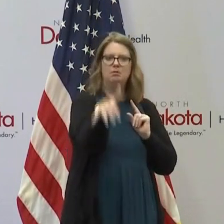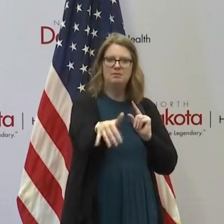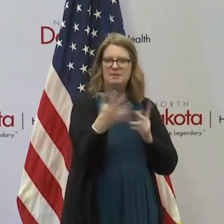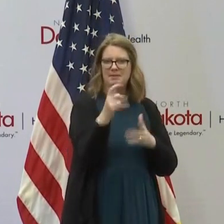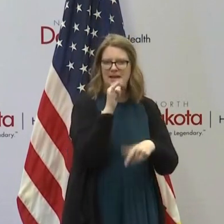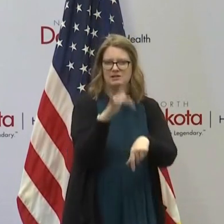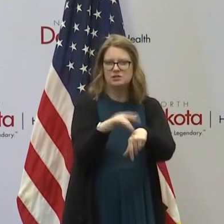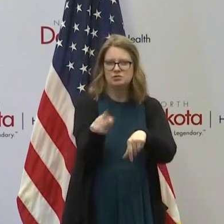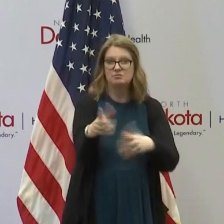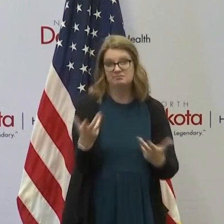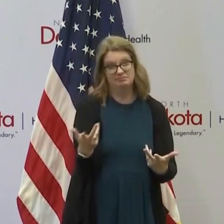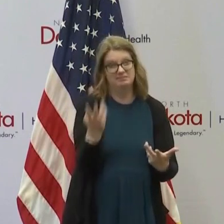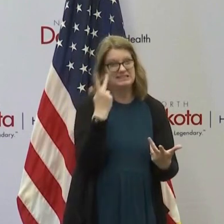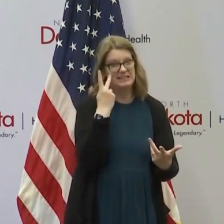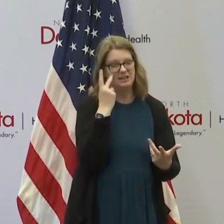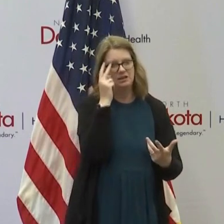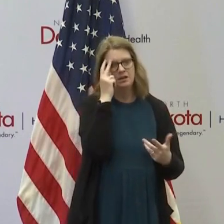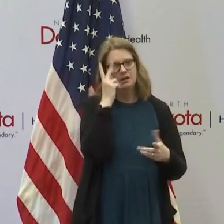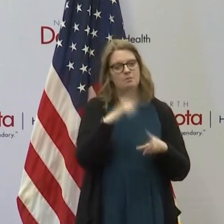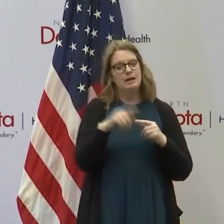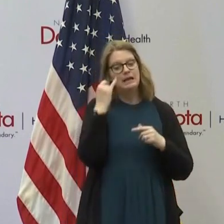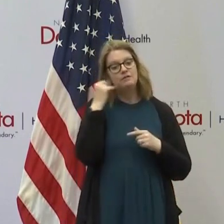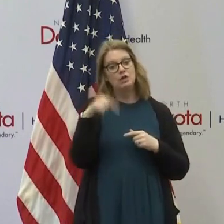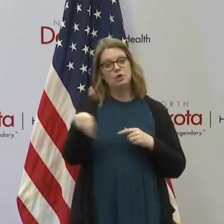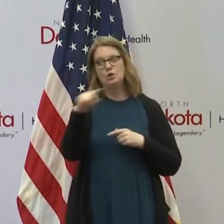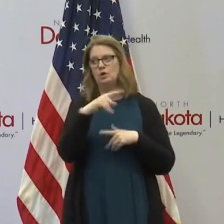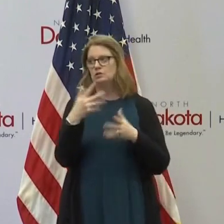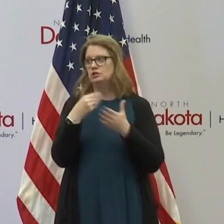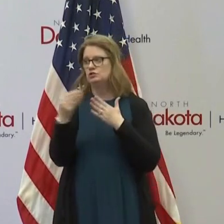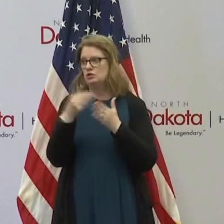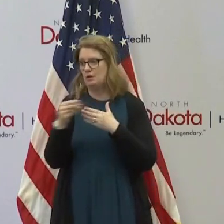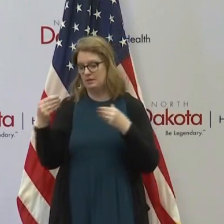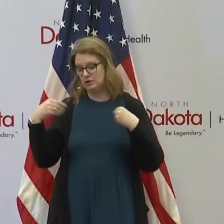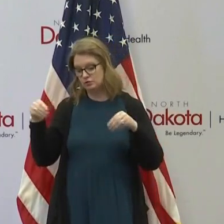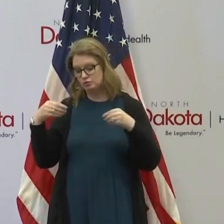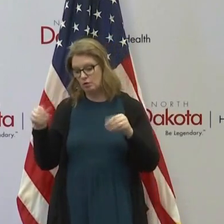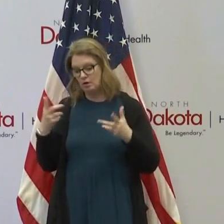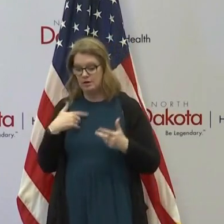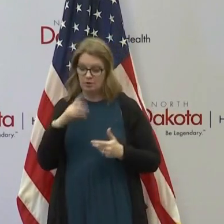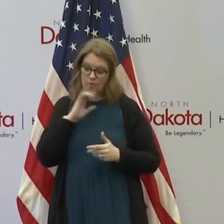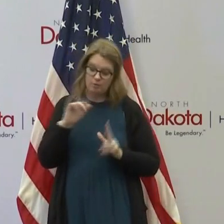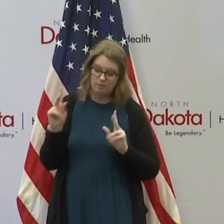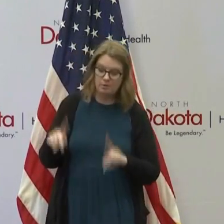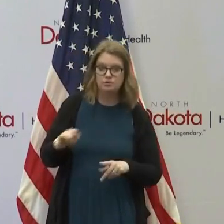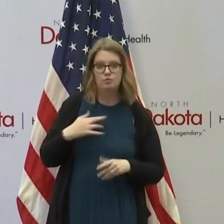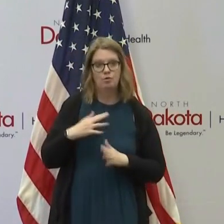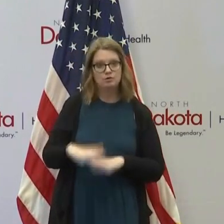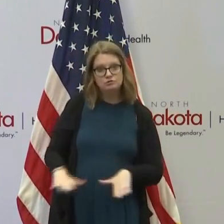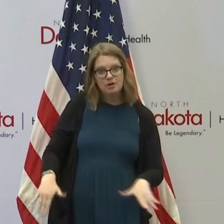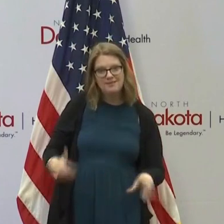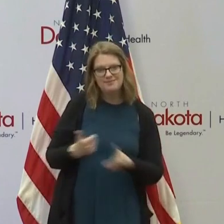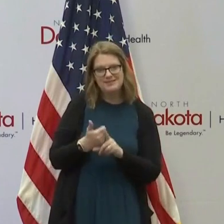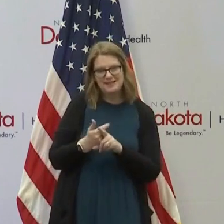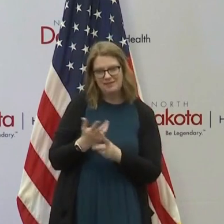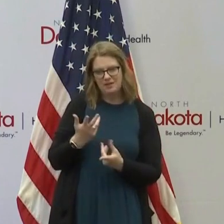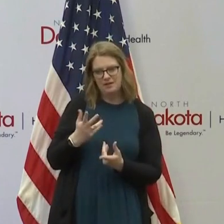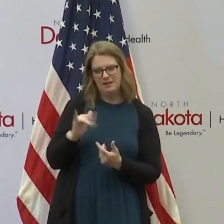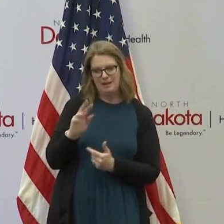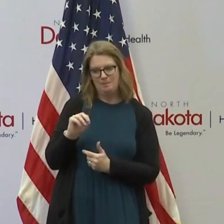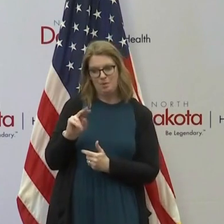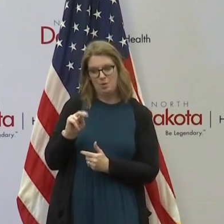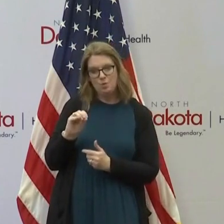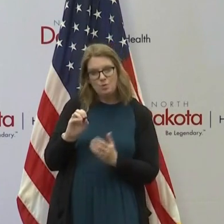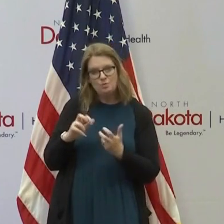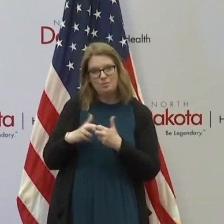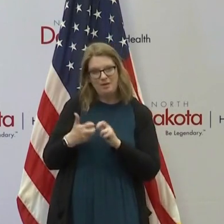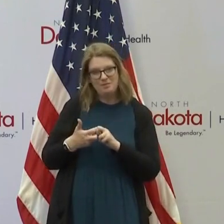others, and say you're, you know, shopping in a store and you're shopping for your elderly parents or for a child that's got an immune deficiency, if